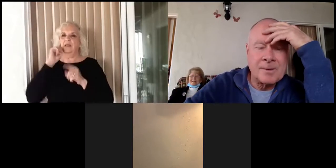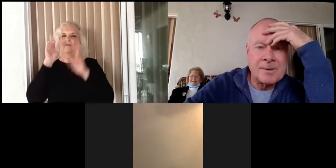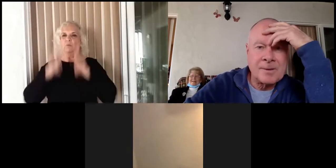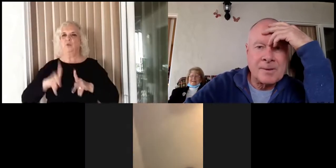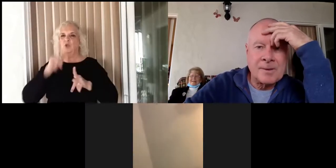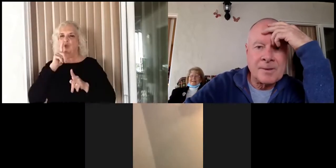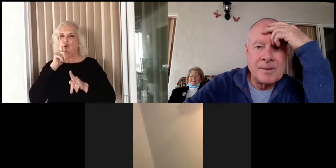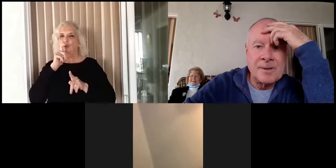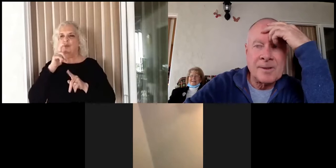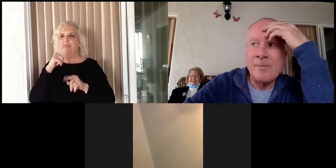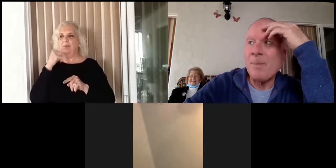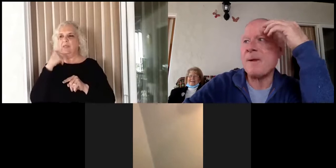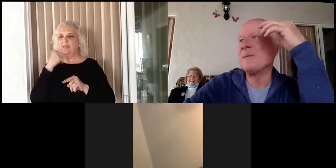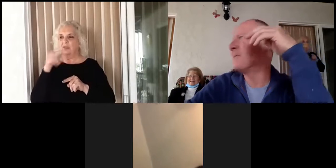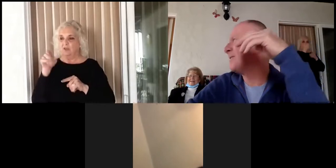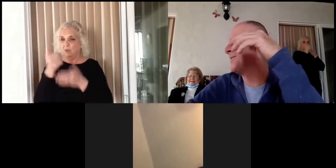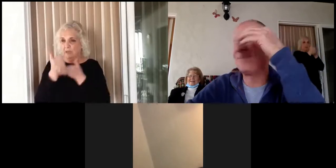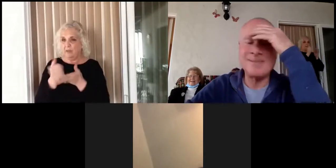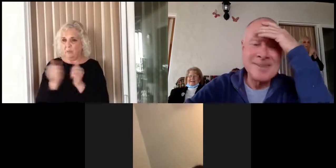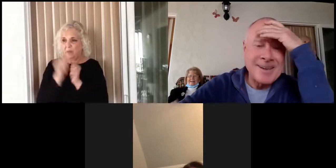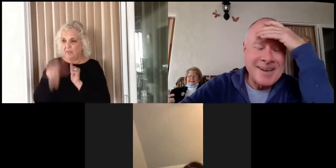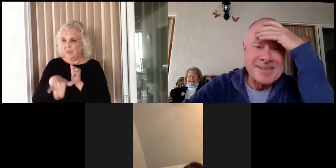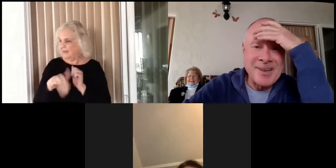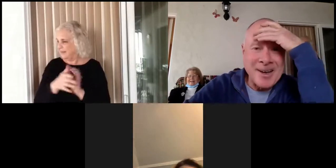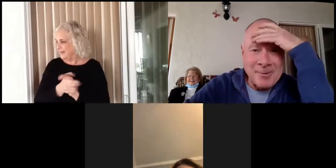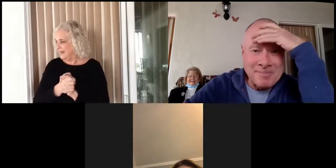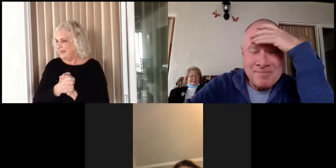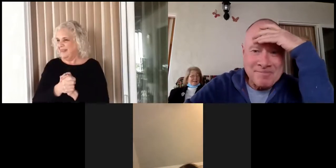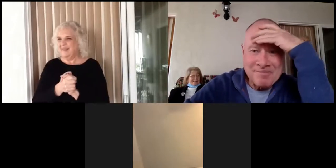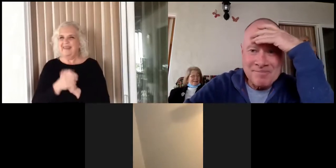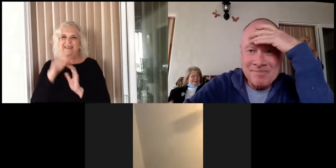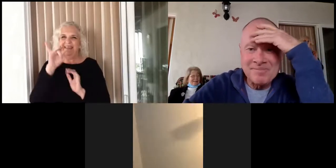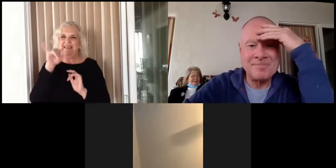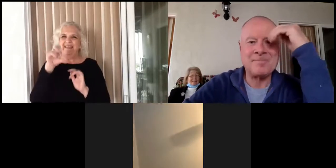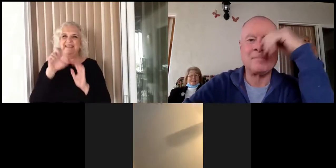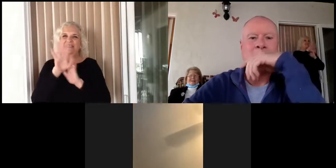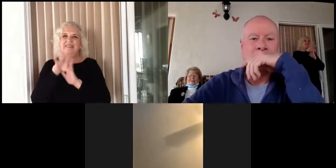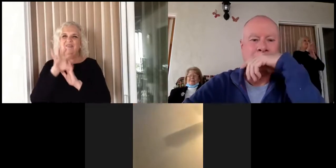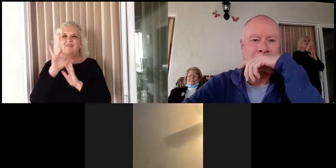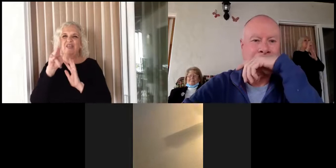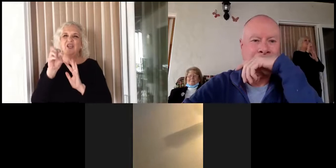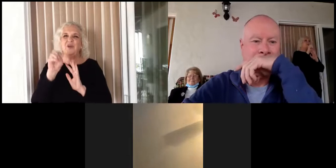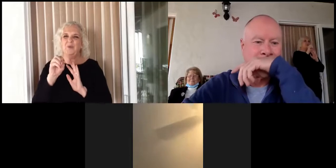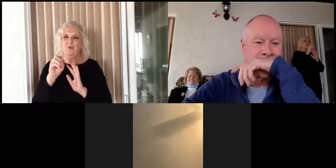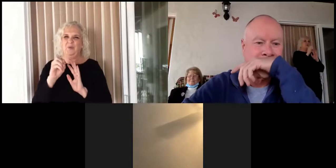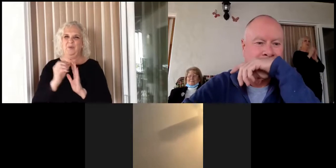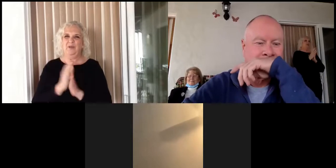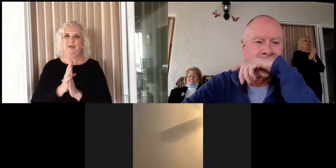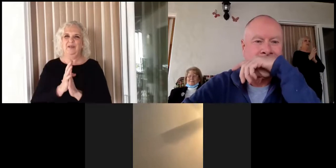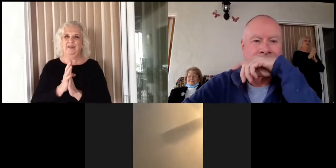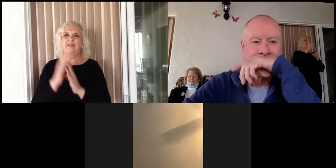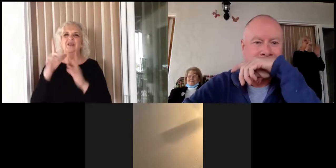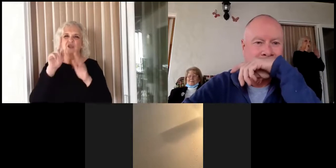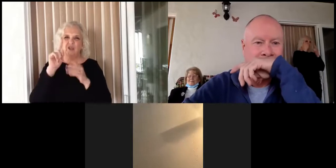speaking? Do you need help with that? It's a video. Oh, you're trying to screen share a